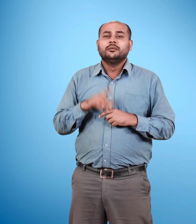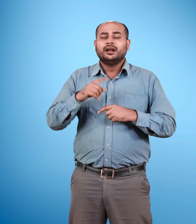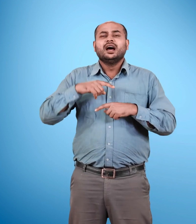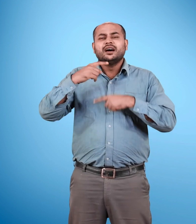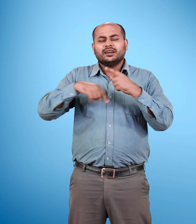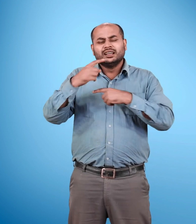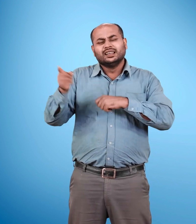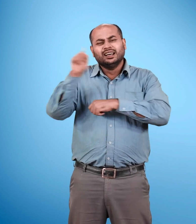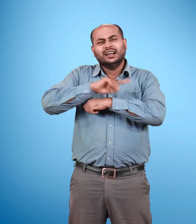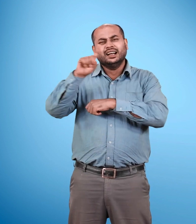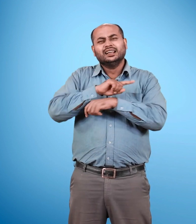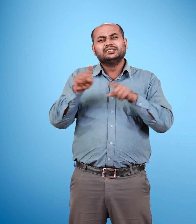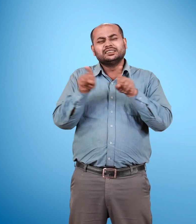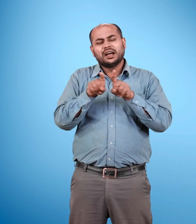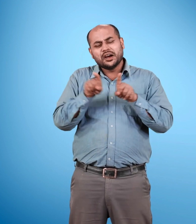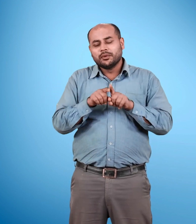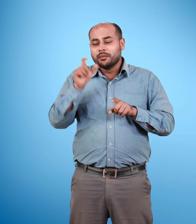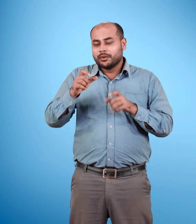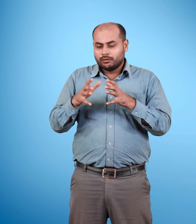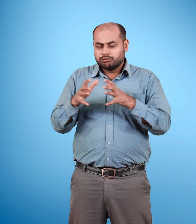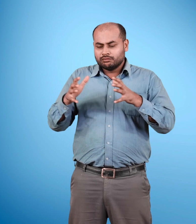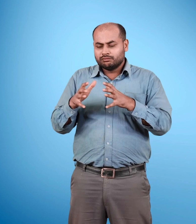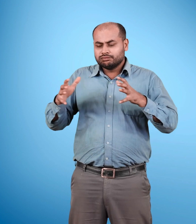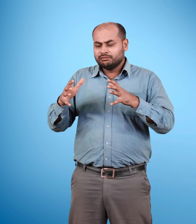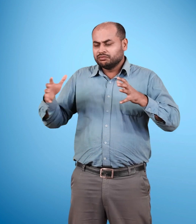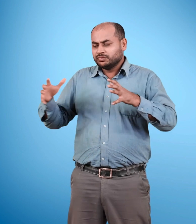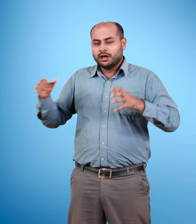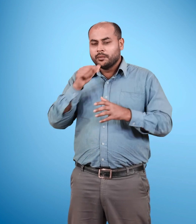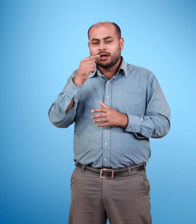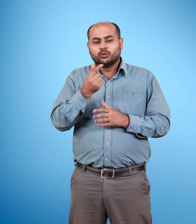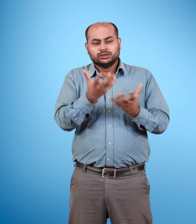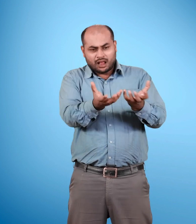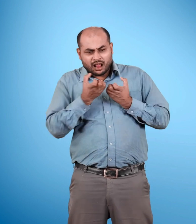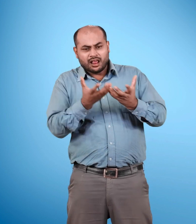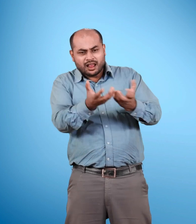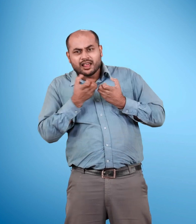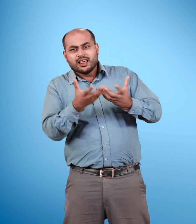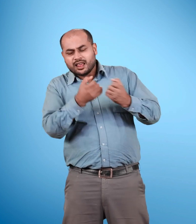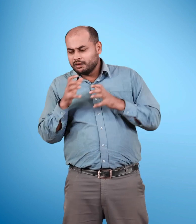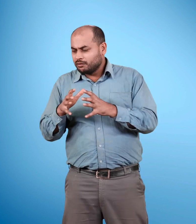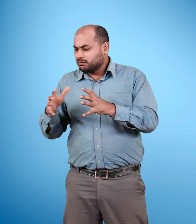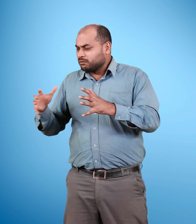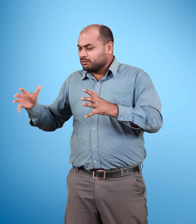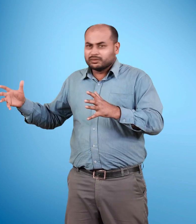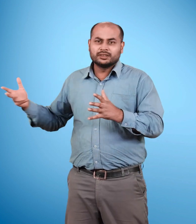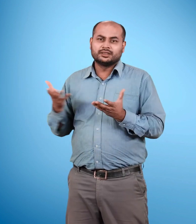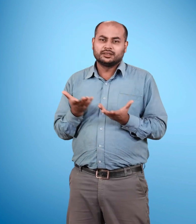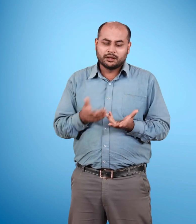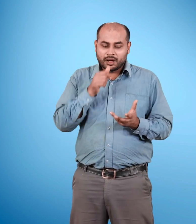The demand for water is increasing day by day. The number of people using water is increasing